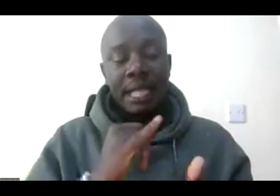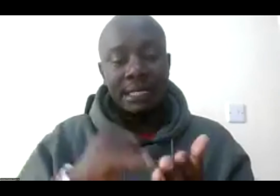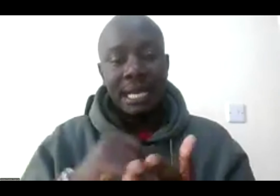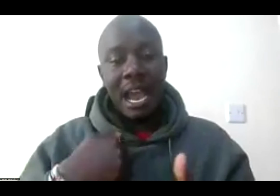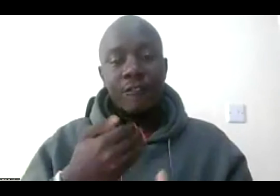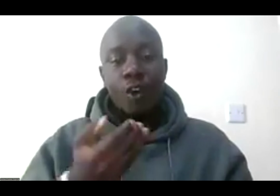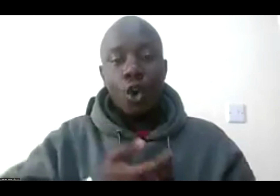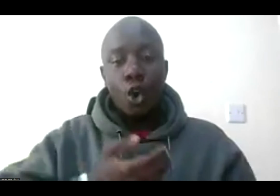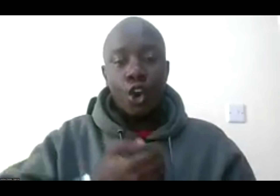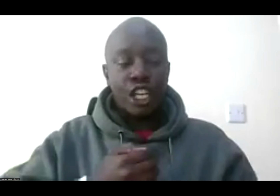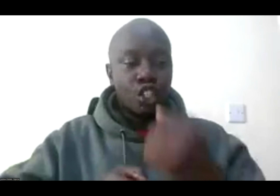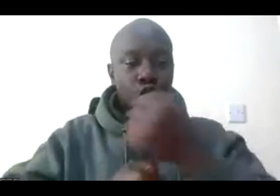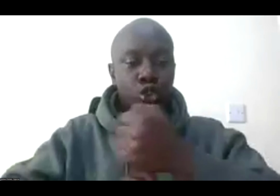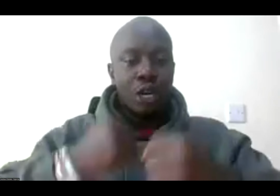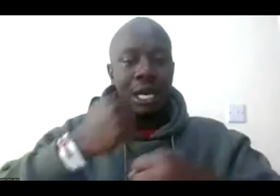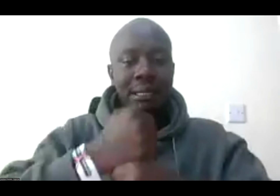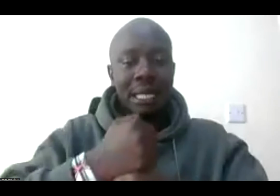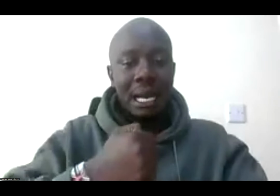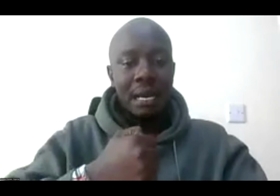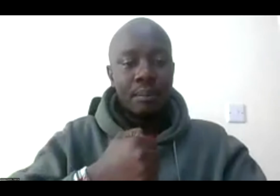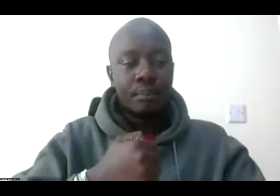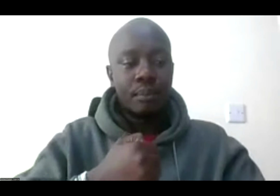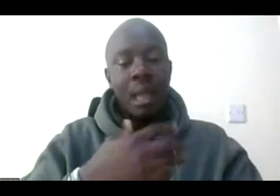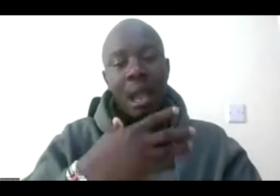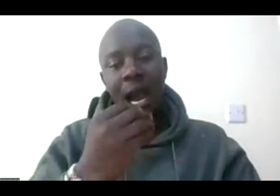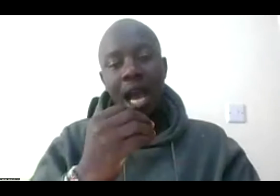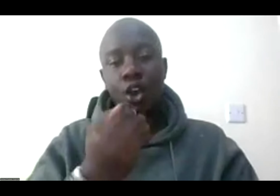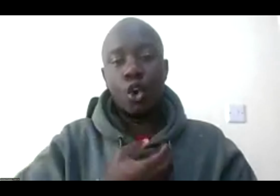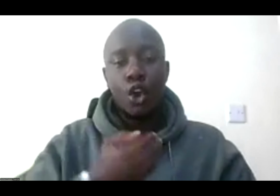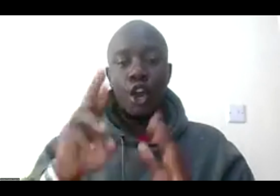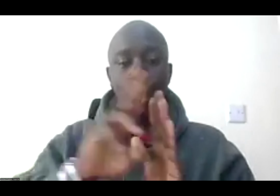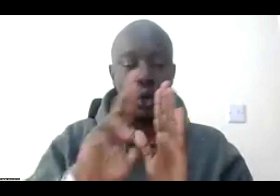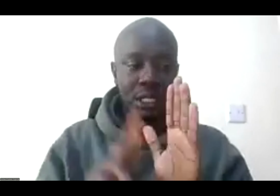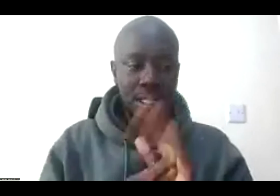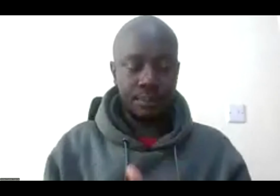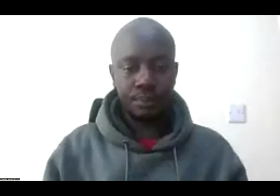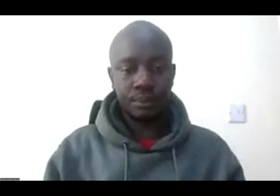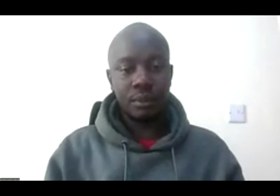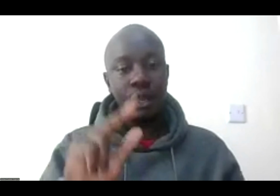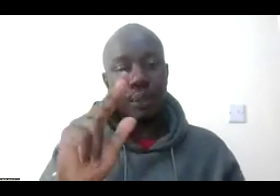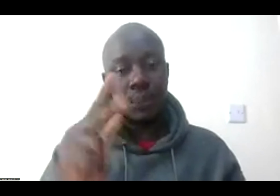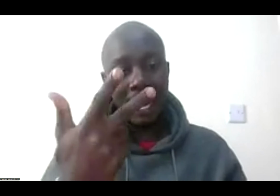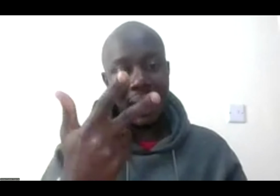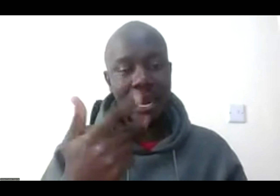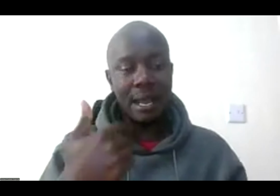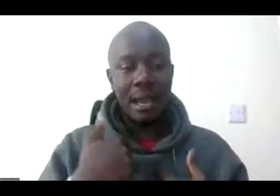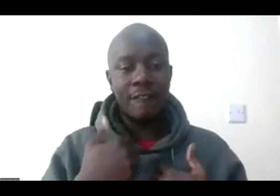Sign language has its own structure, and it has its own rules.